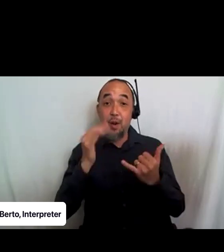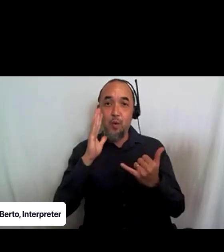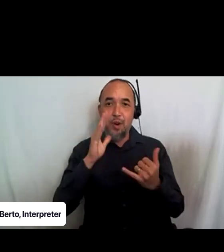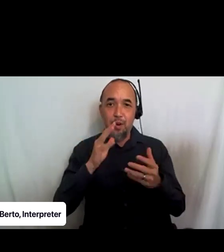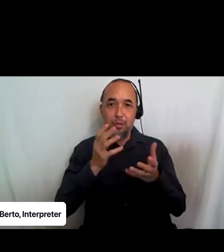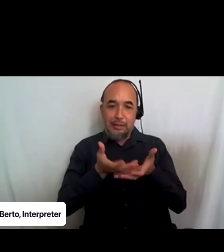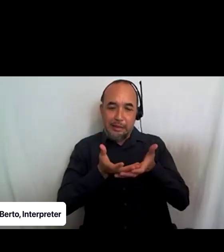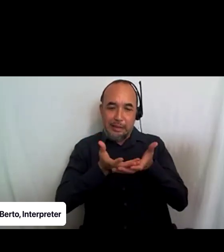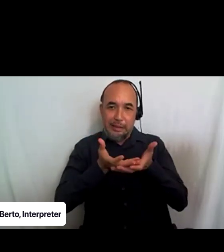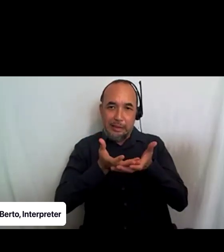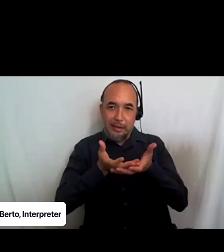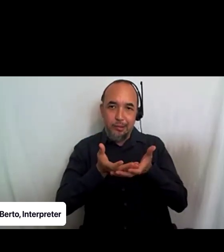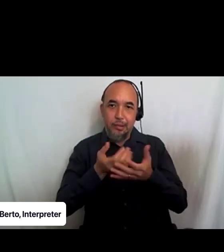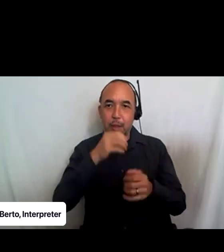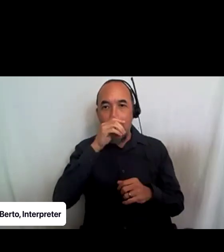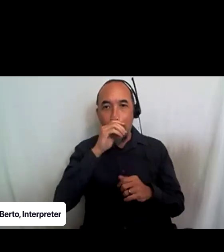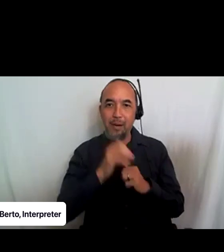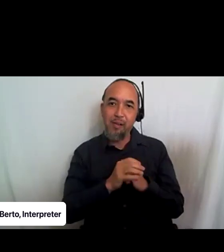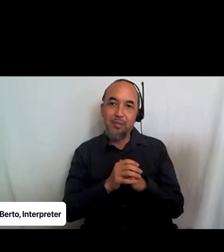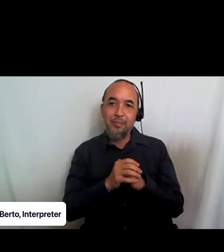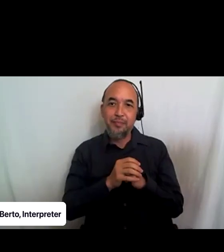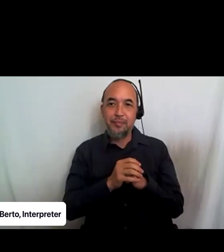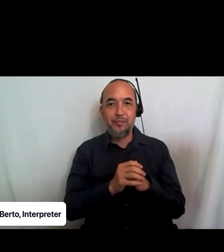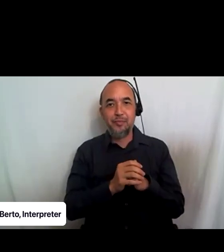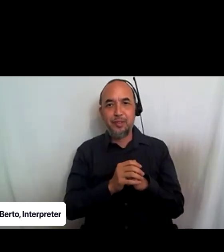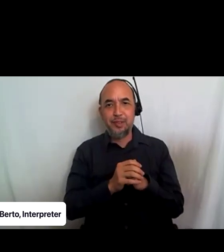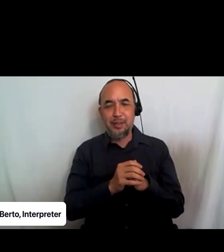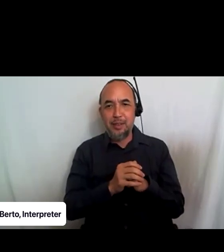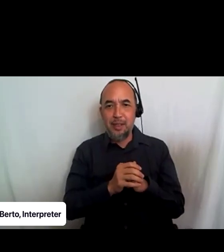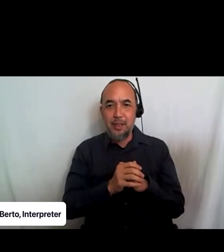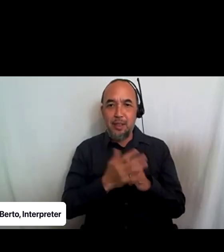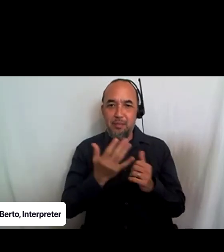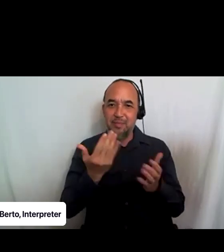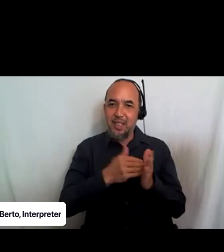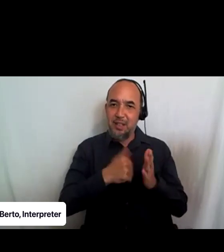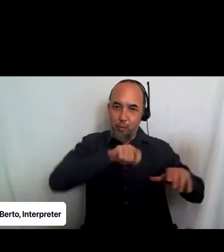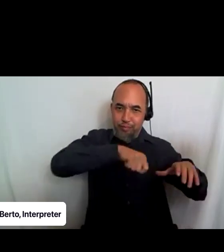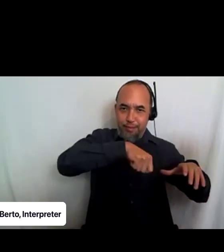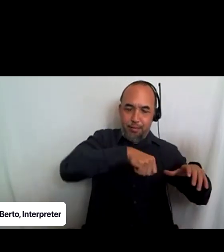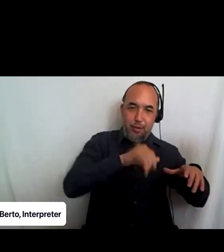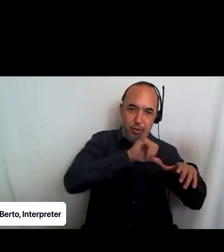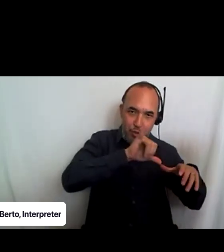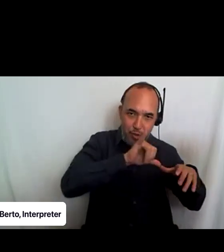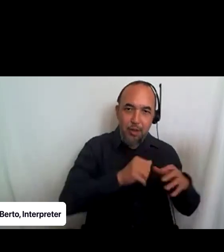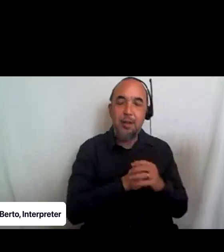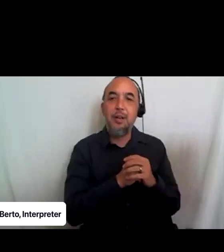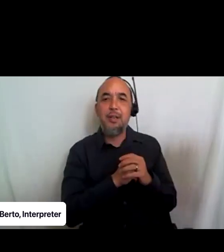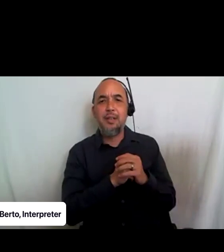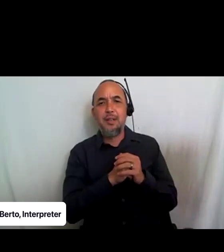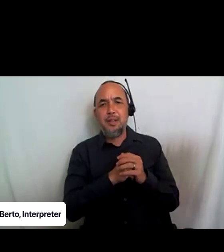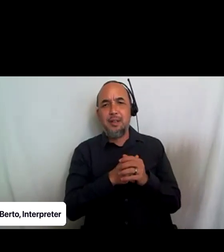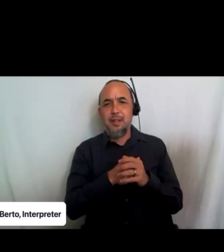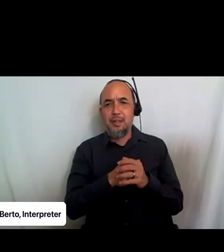my macaroni. Give this a whisk again so it doesn't stick together. And let me uh,